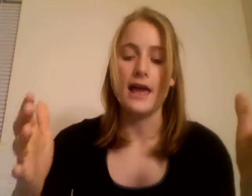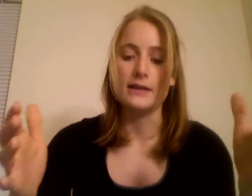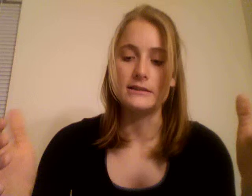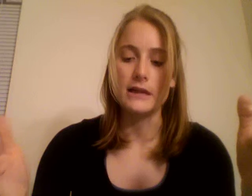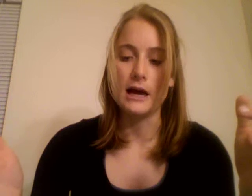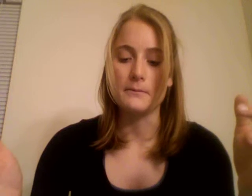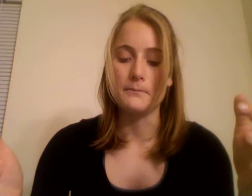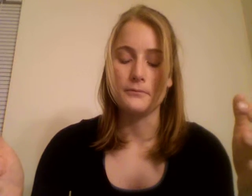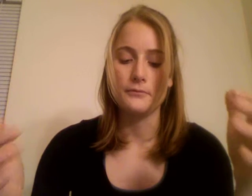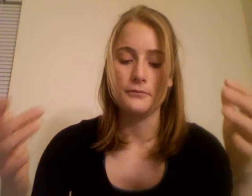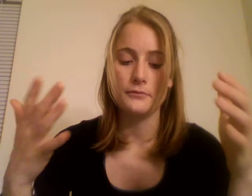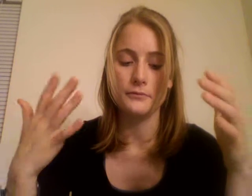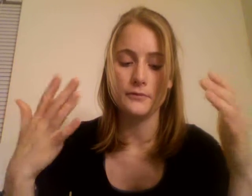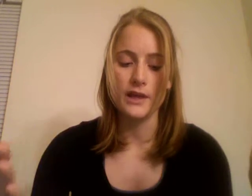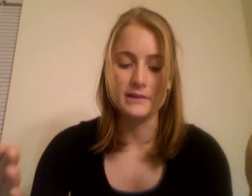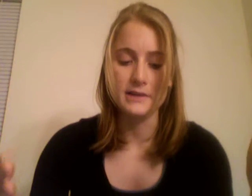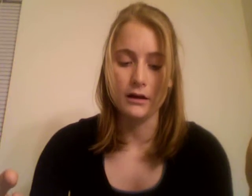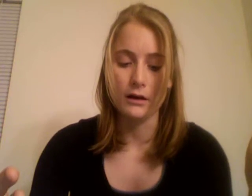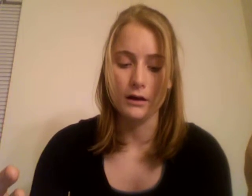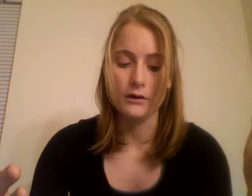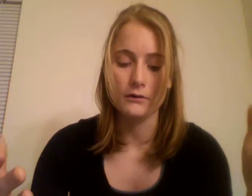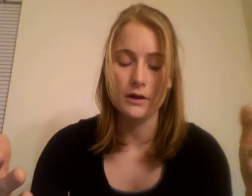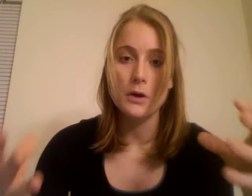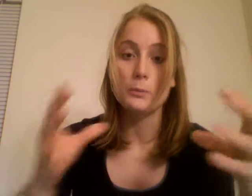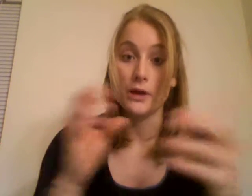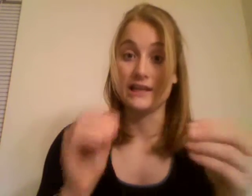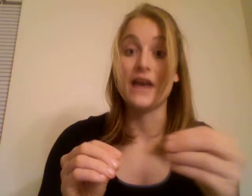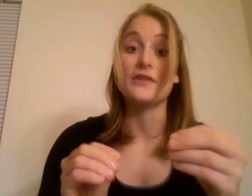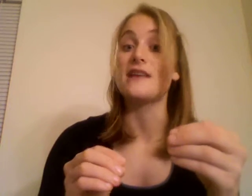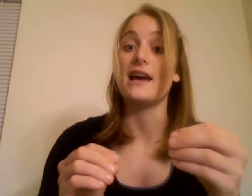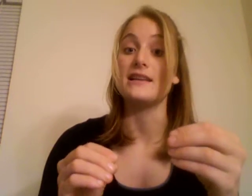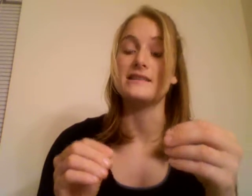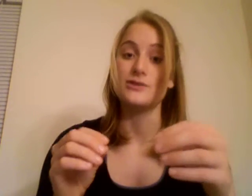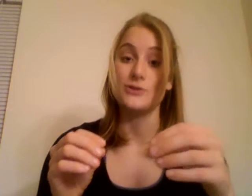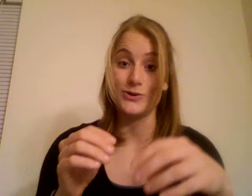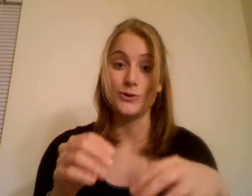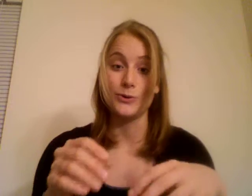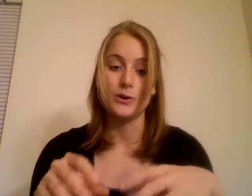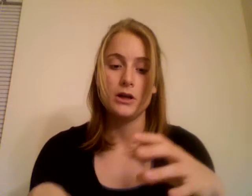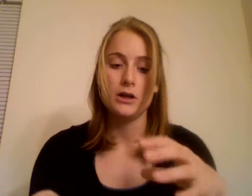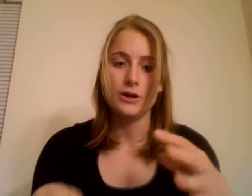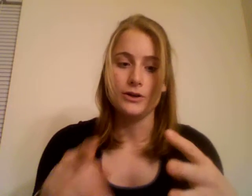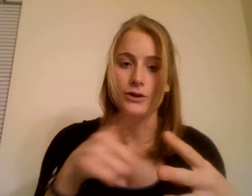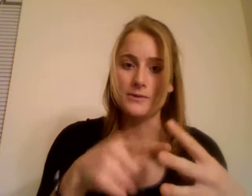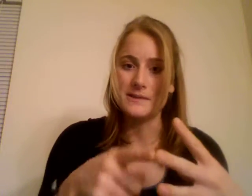And the idea of breaking down the signs into,